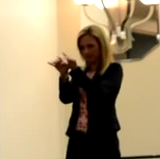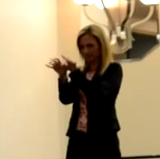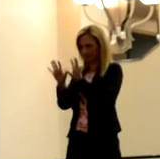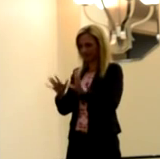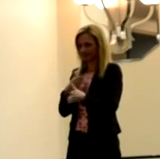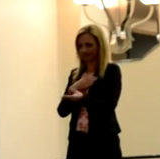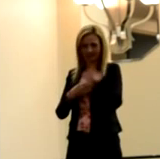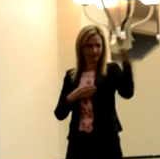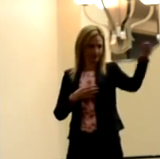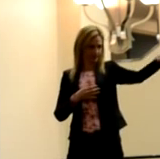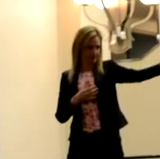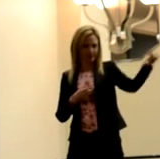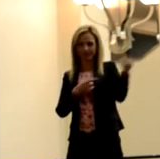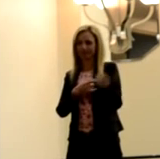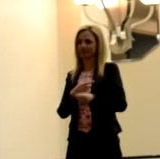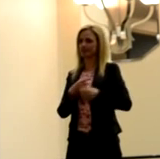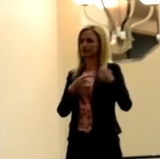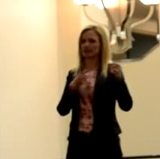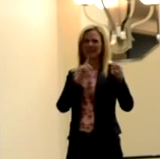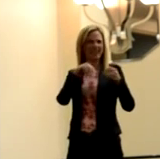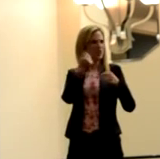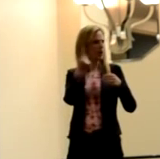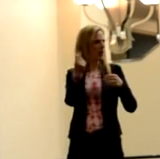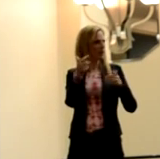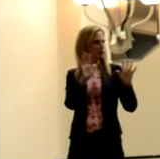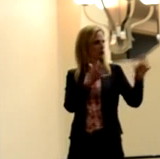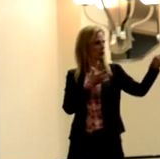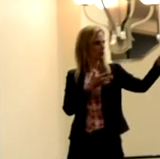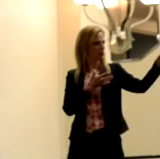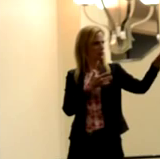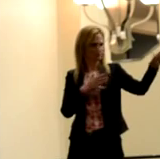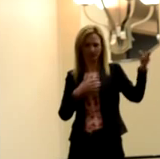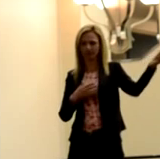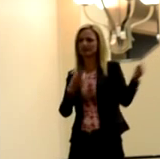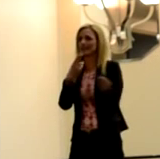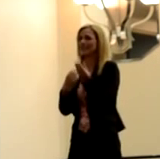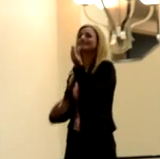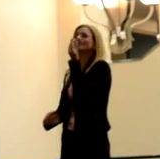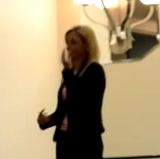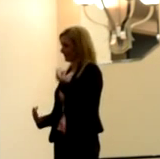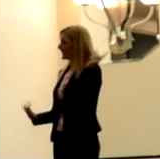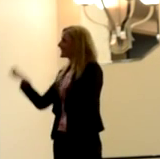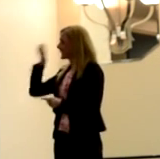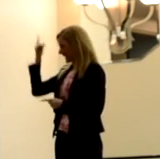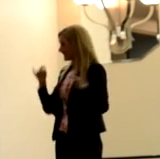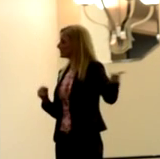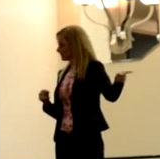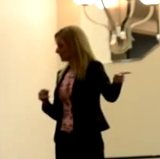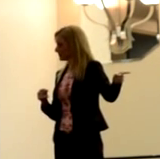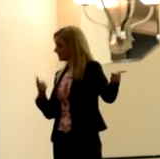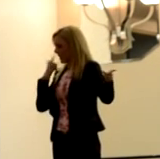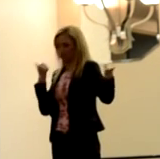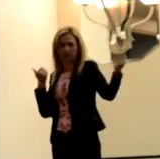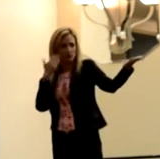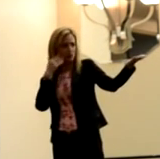pages, and I showed it to Jack. And if anyone else knows, I showed it to Jack. And he went, yes, he